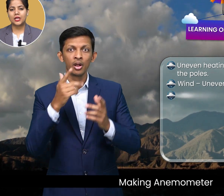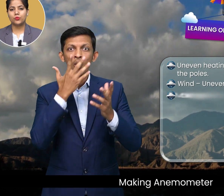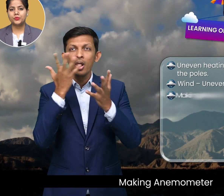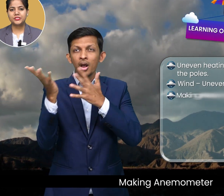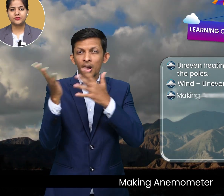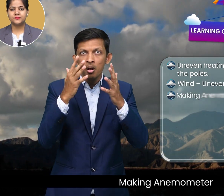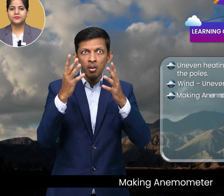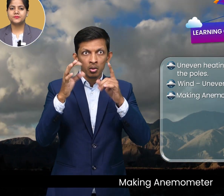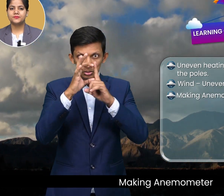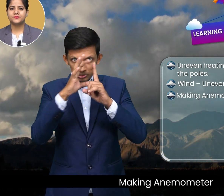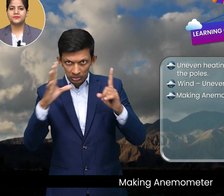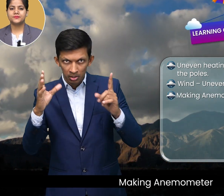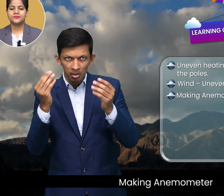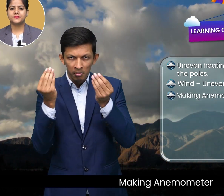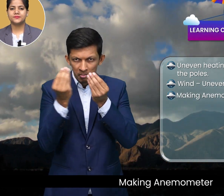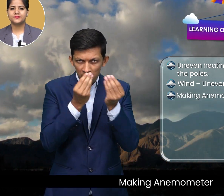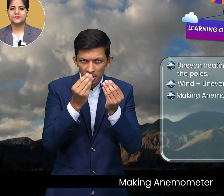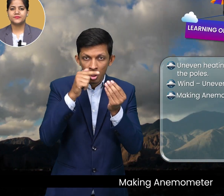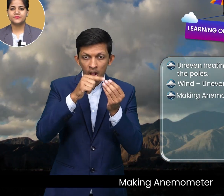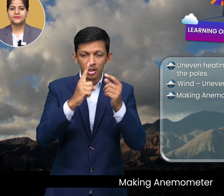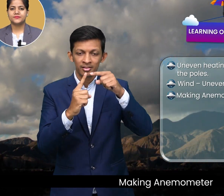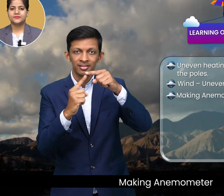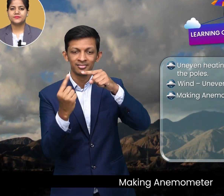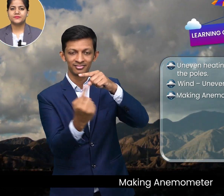making anemometer,